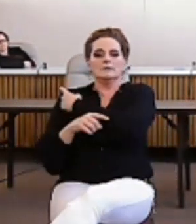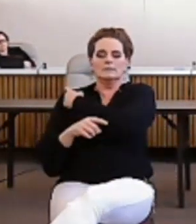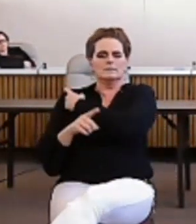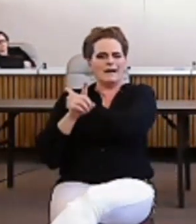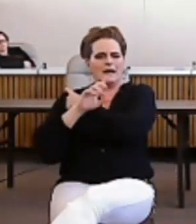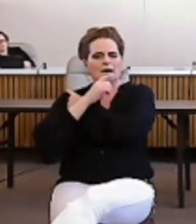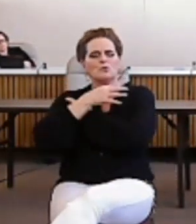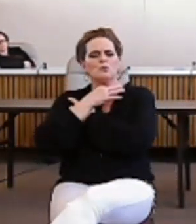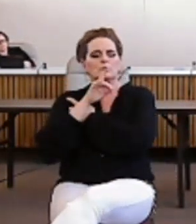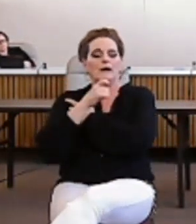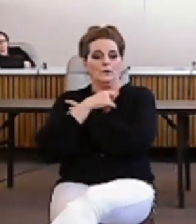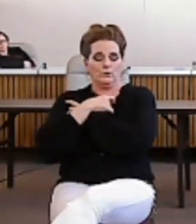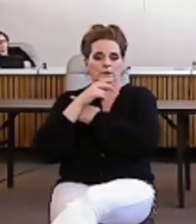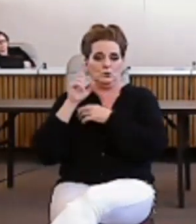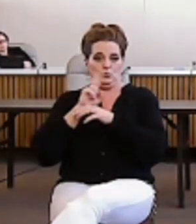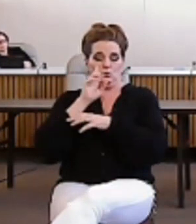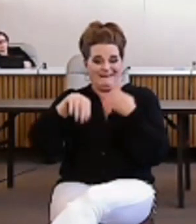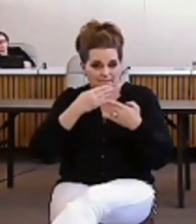to be utilizing the whole building?